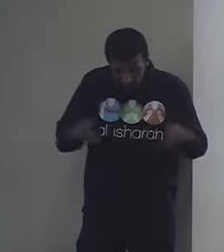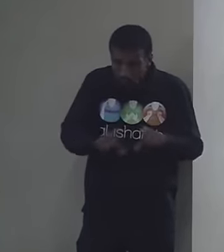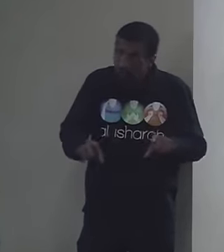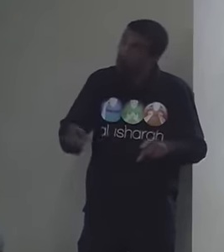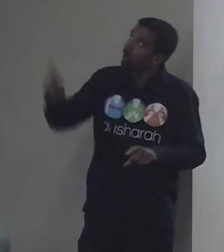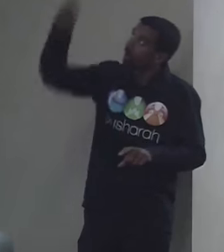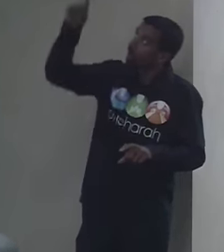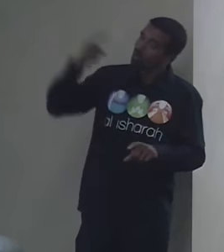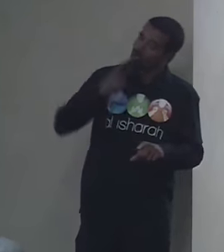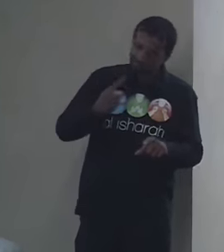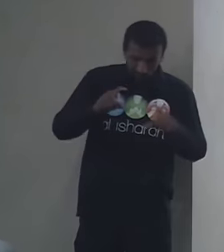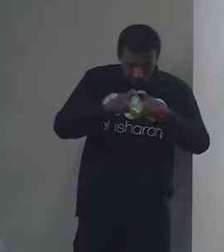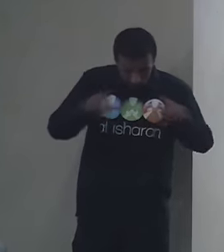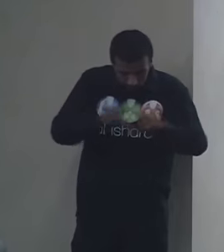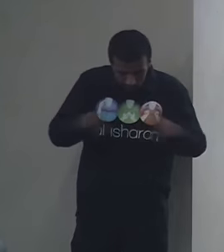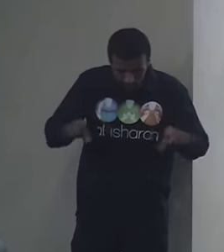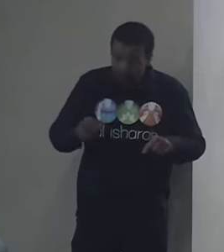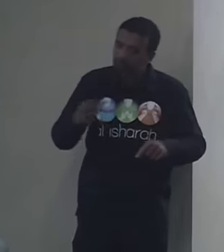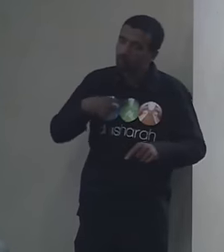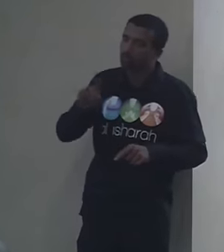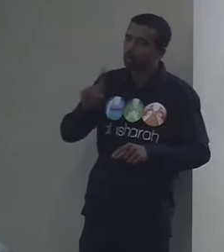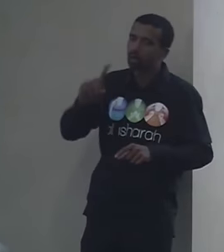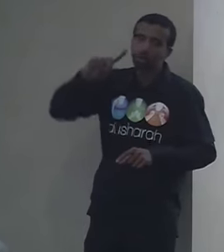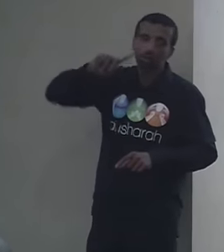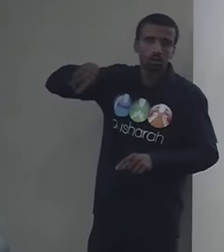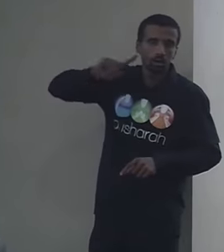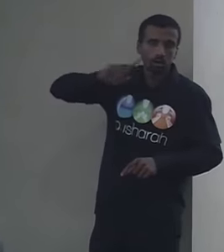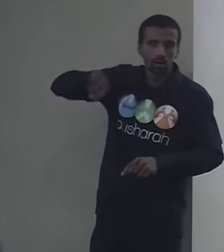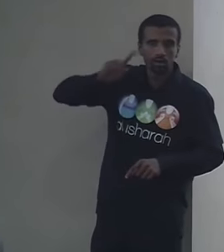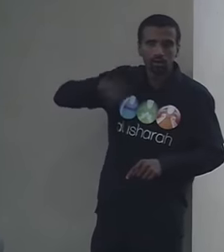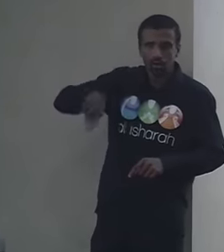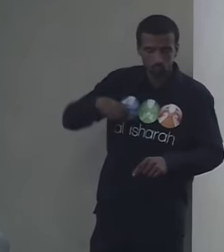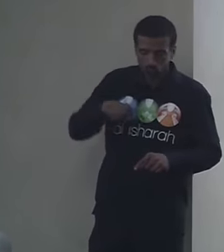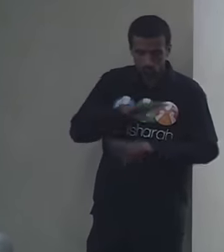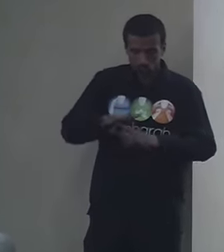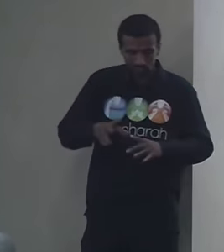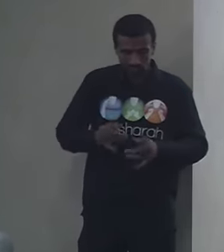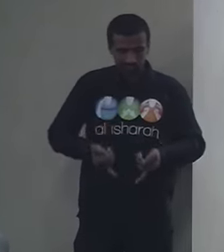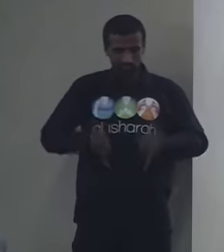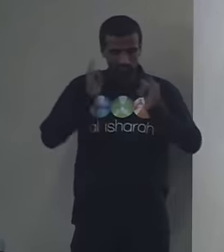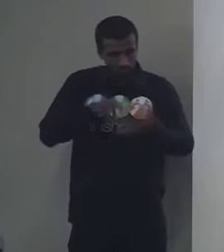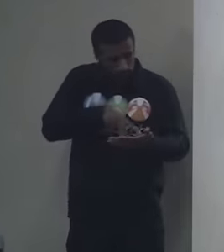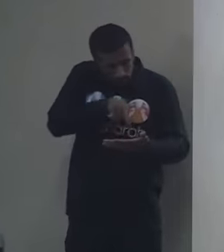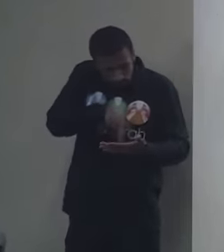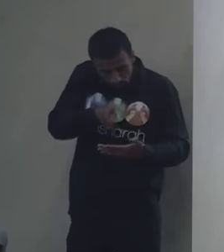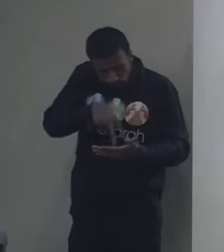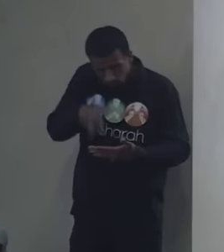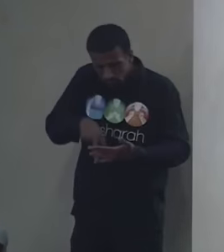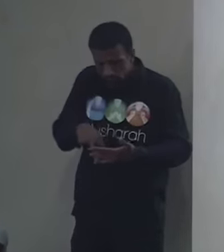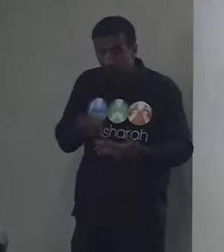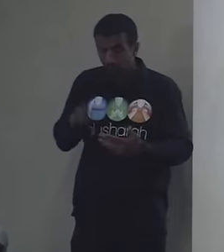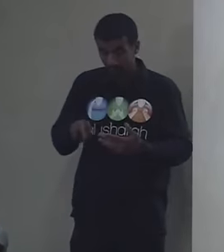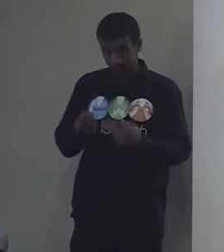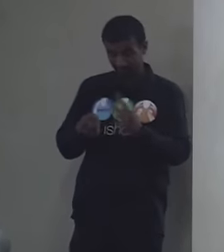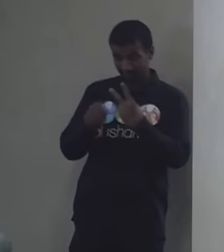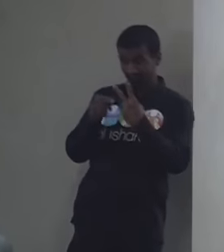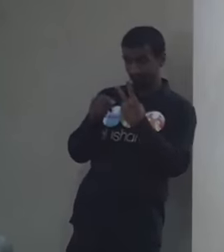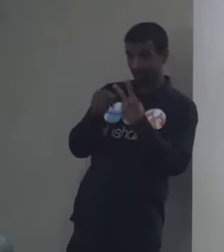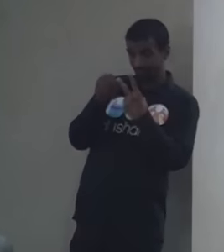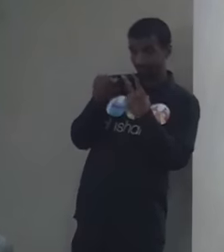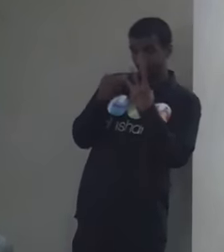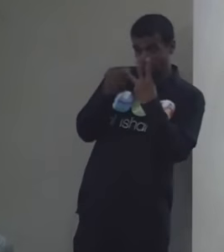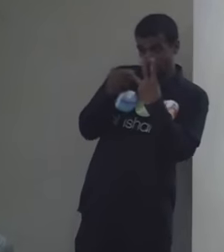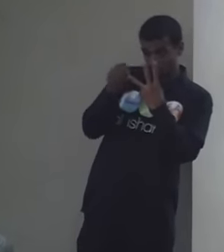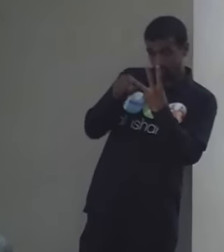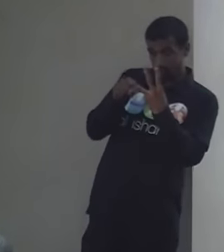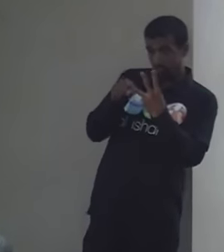becomes an experience in their life, you know, a reality in their life. And so that's haqqul yaqeen. But in these ayat, Allah is just